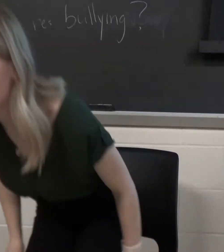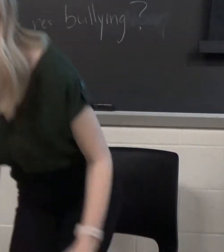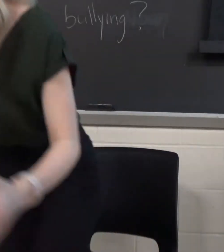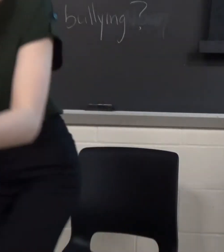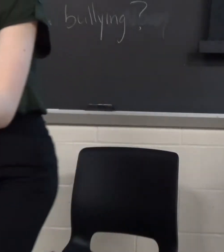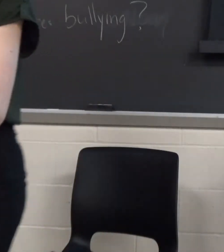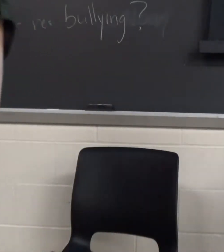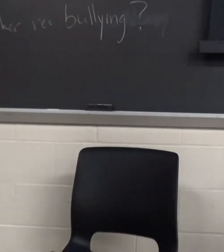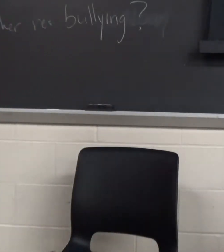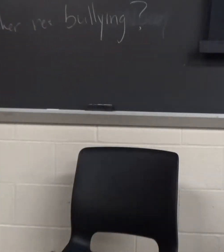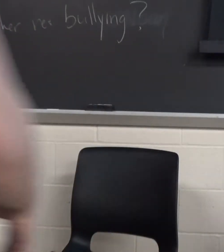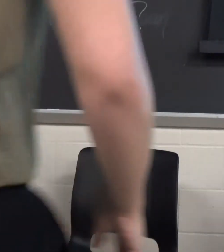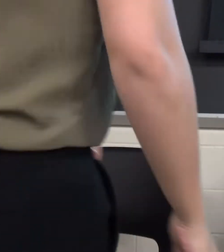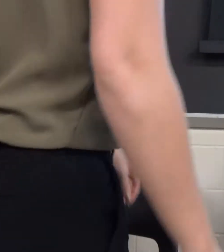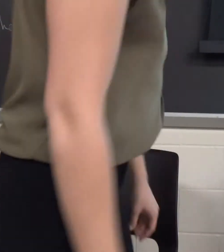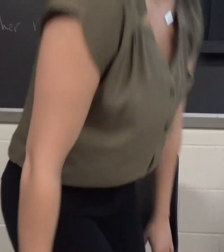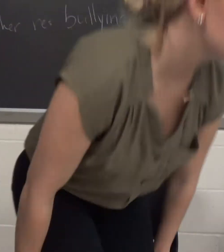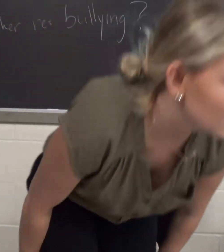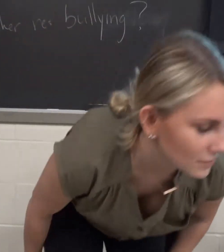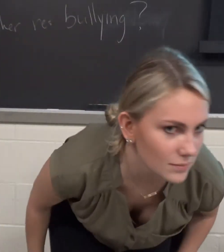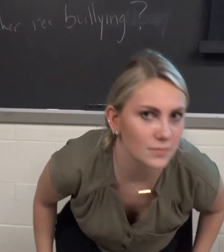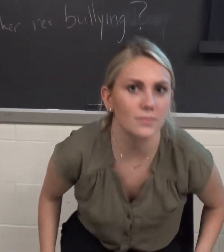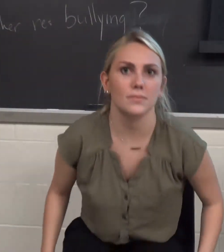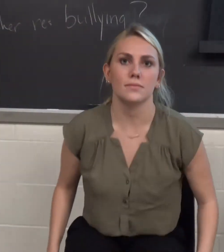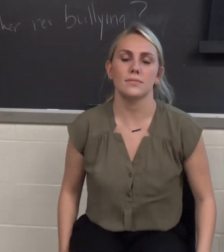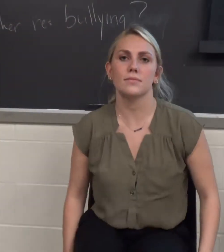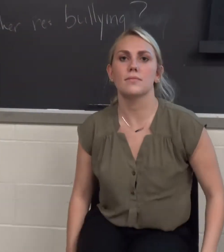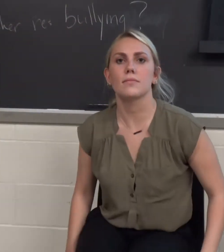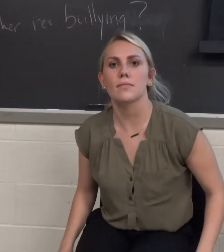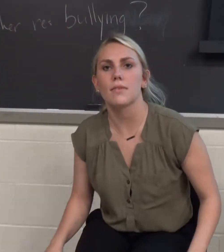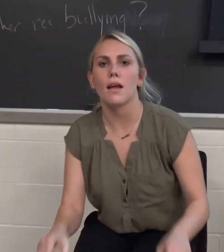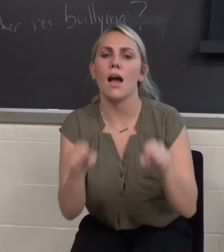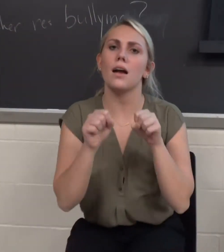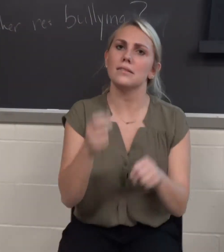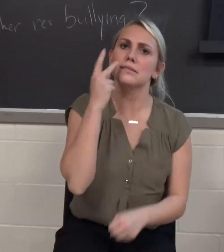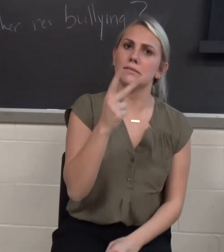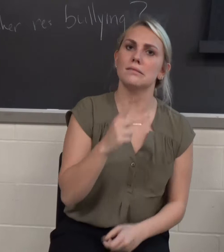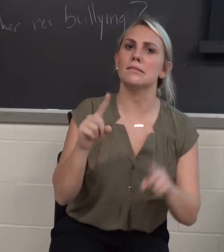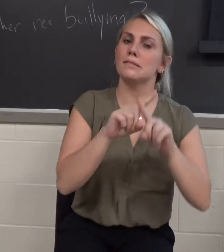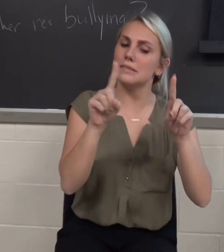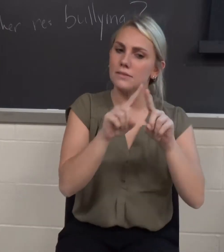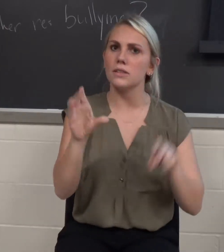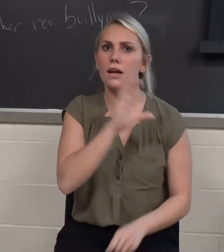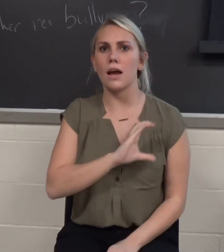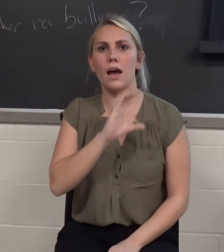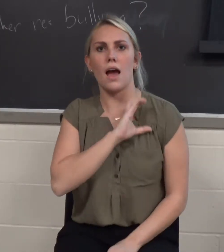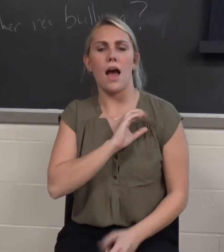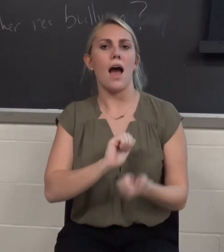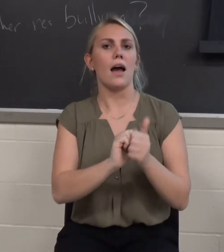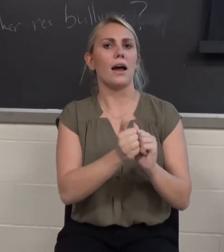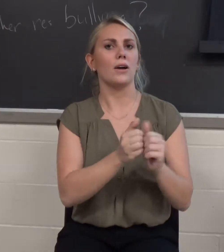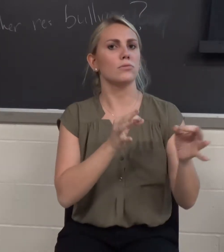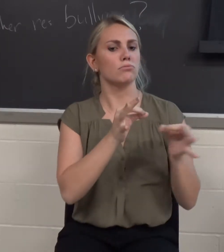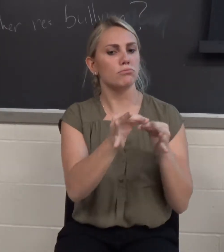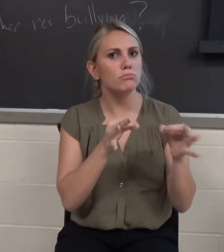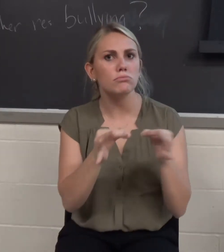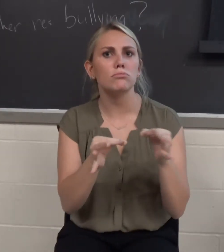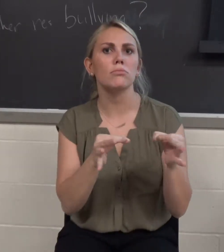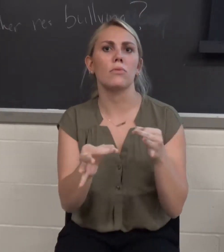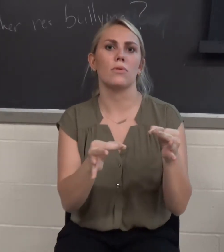is we're going to be able to look at these characters based on how they're described, what they say, what they do, and